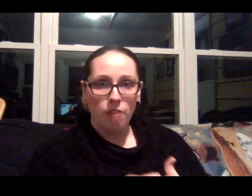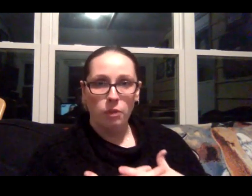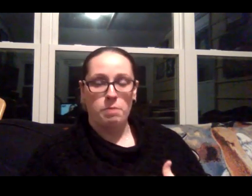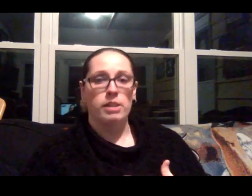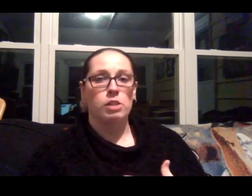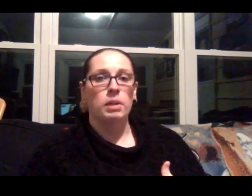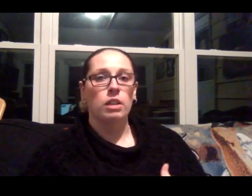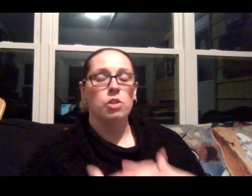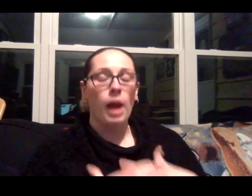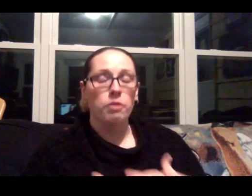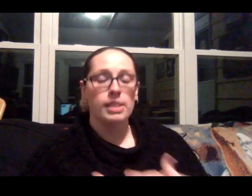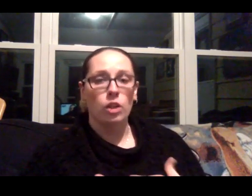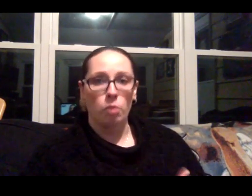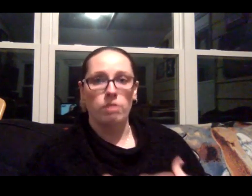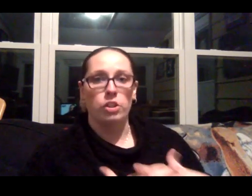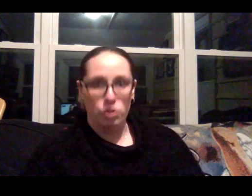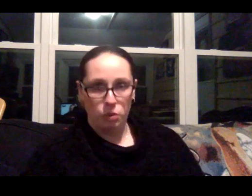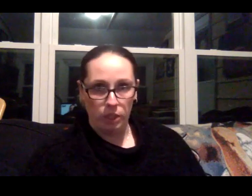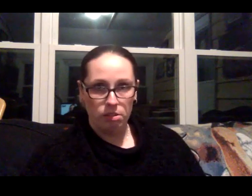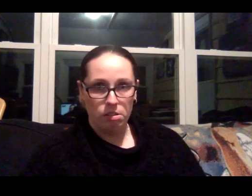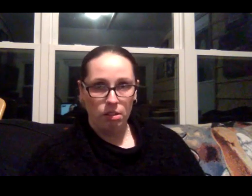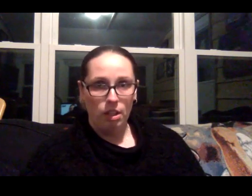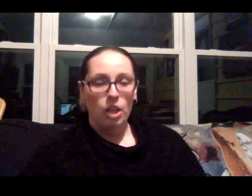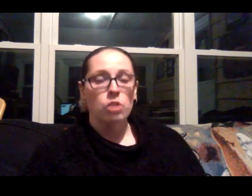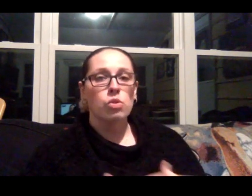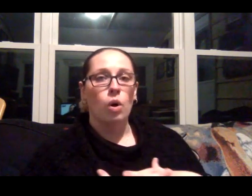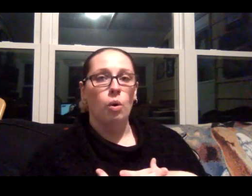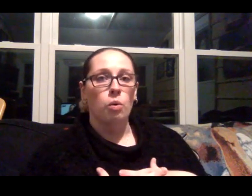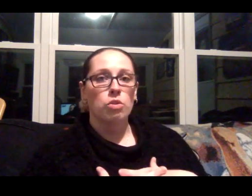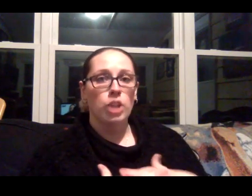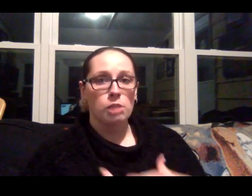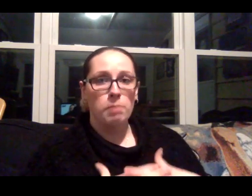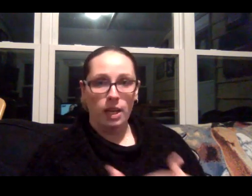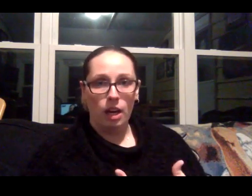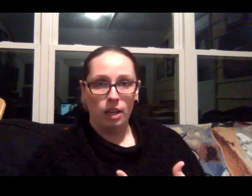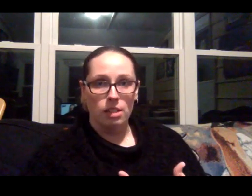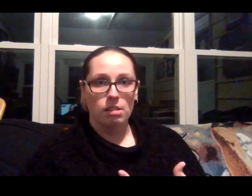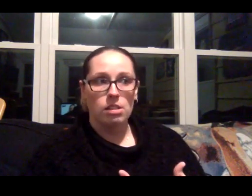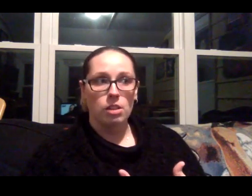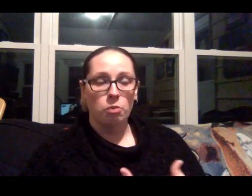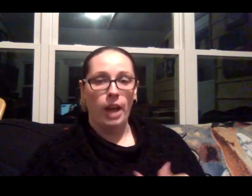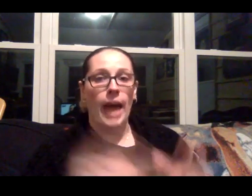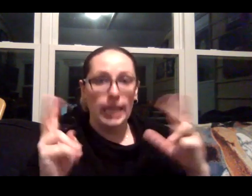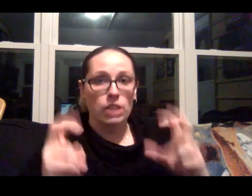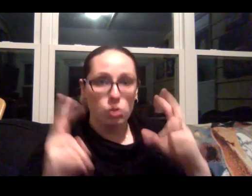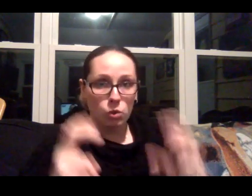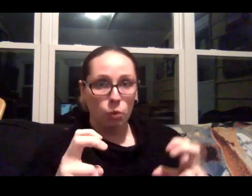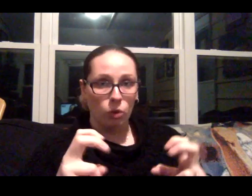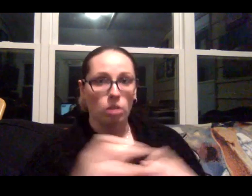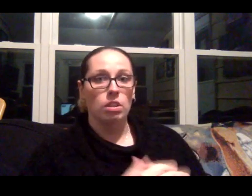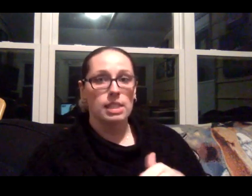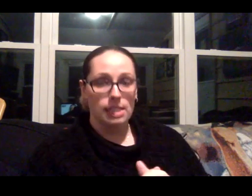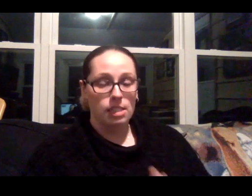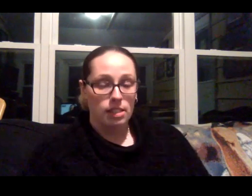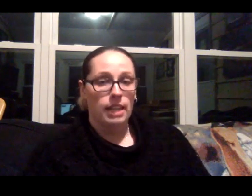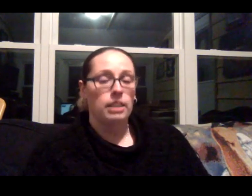we have a responsibility to every single one of our students. So just because we're not in school,